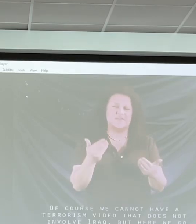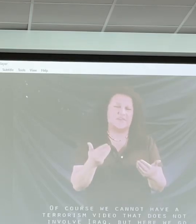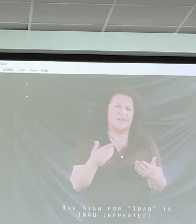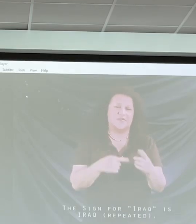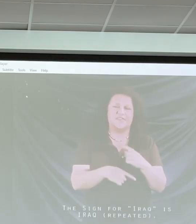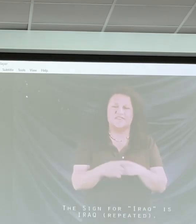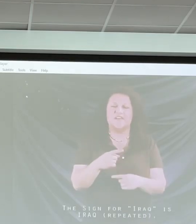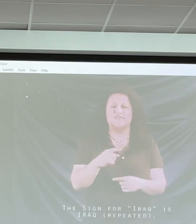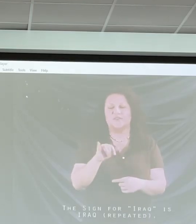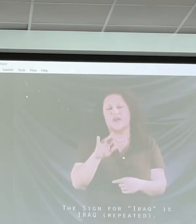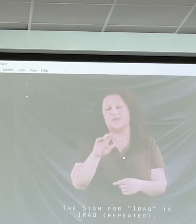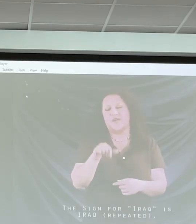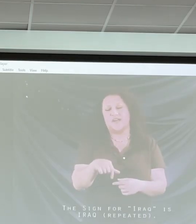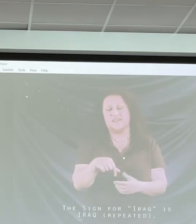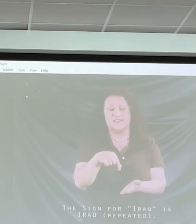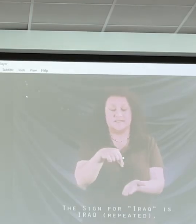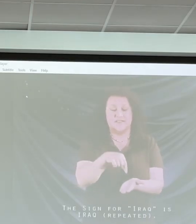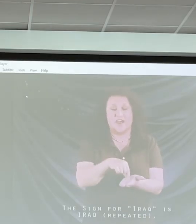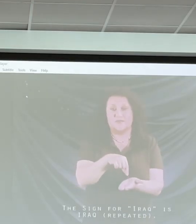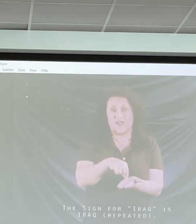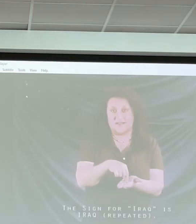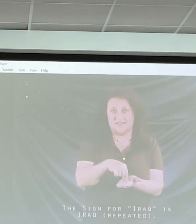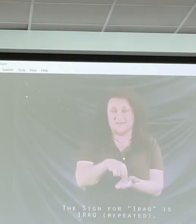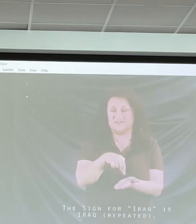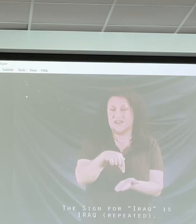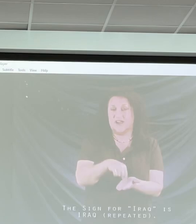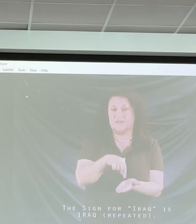go. The sign for Iraq is Iraq, Iraq.